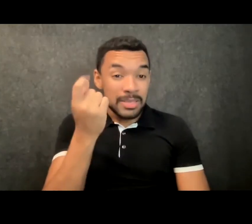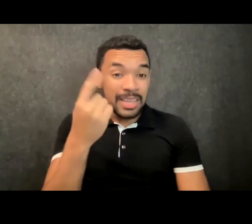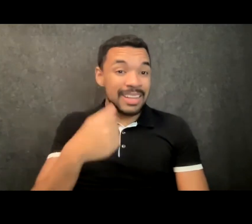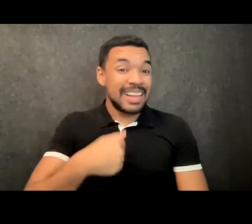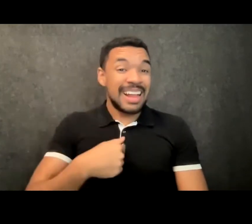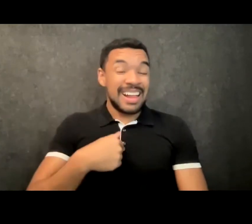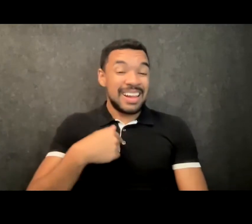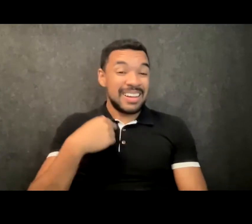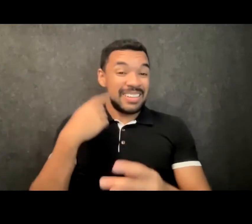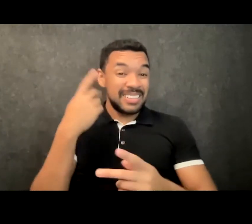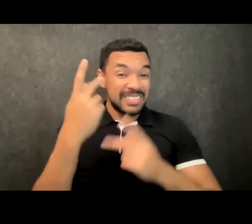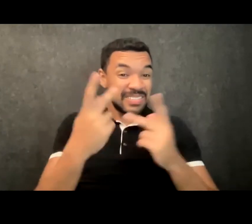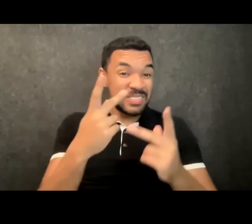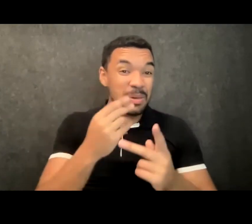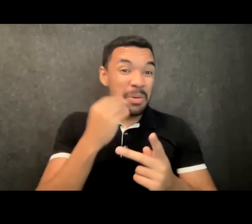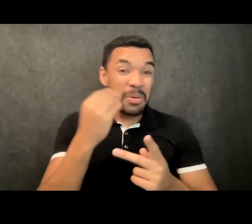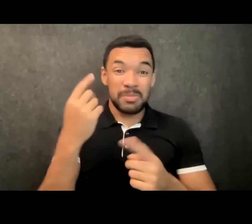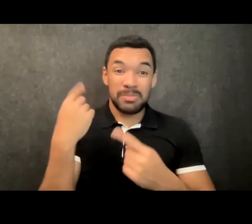entire year.